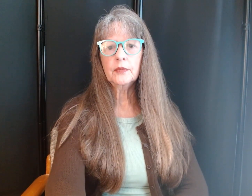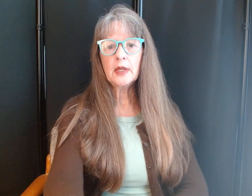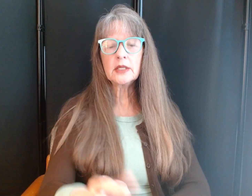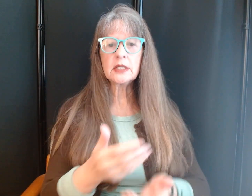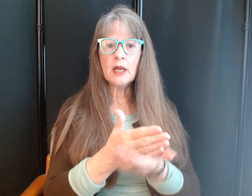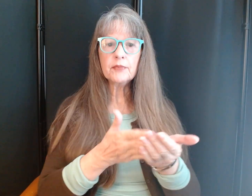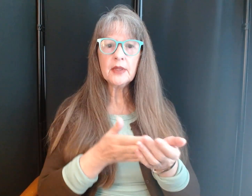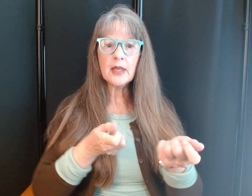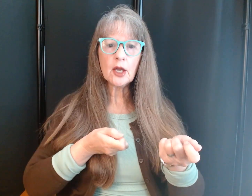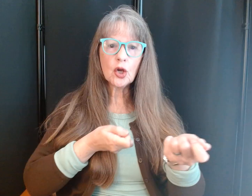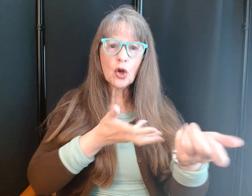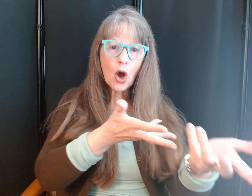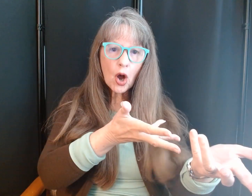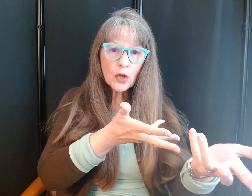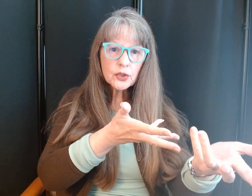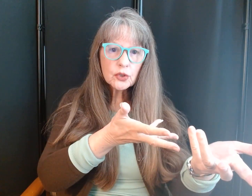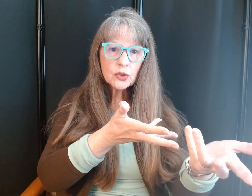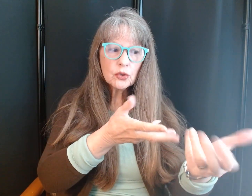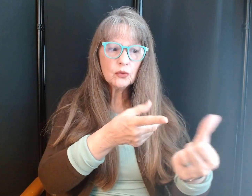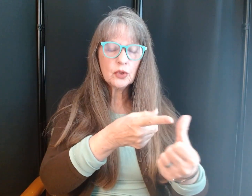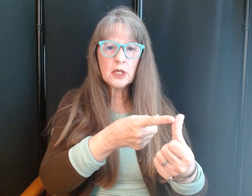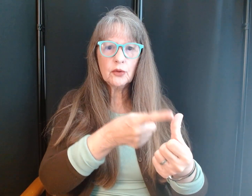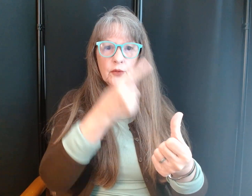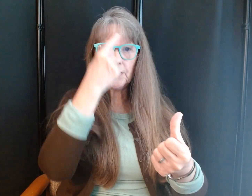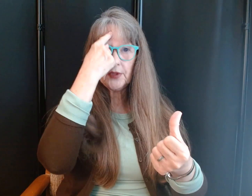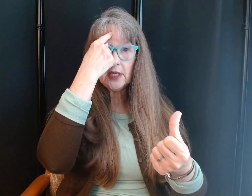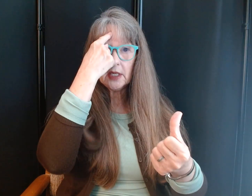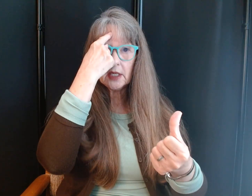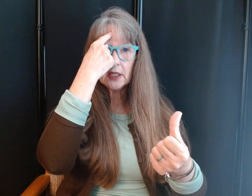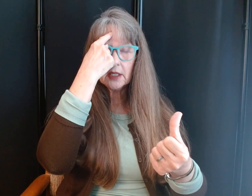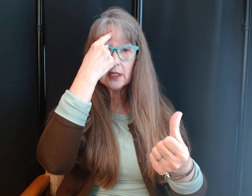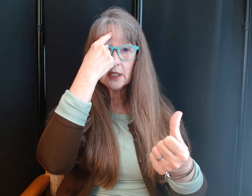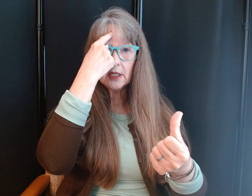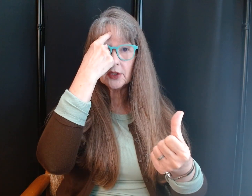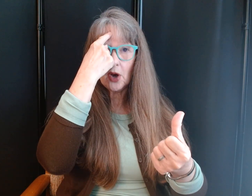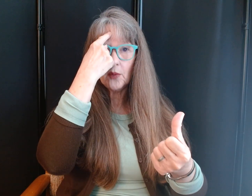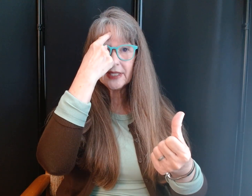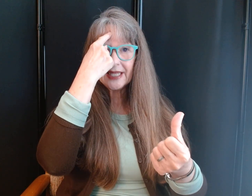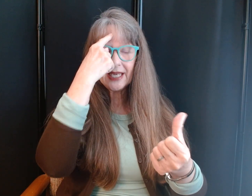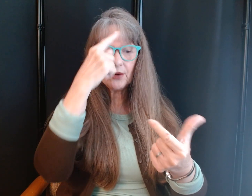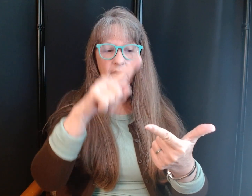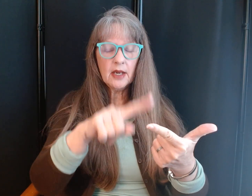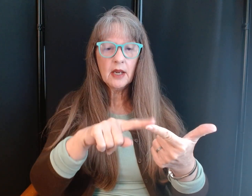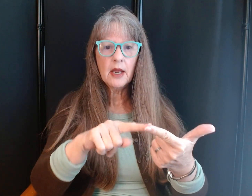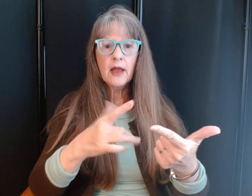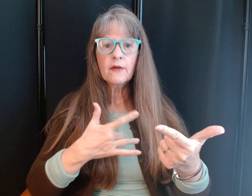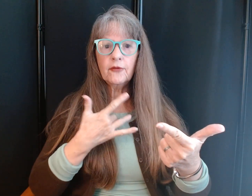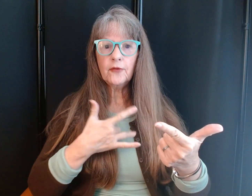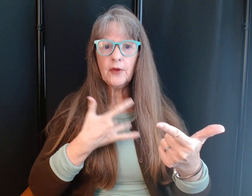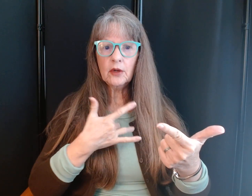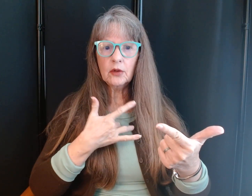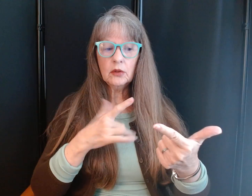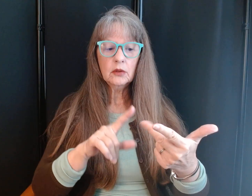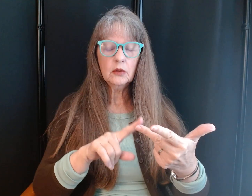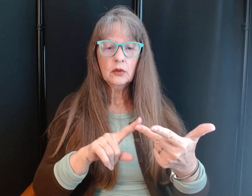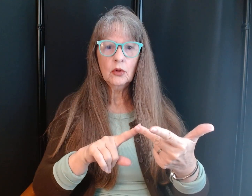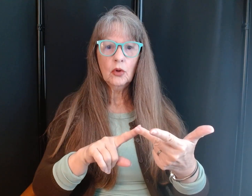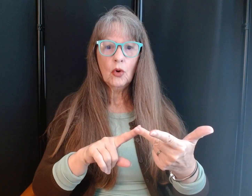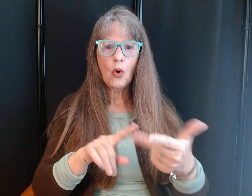is something that causes you to either think, it's always think, right? Feel